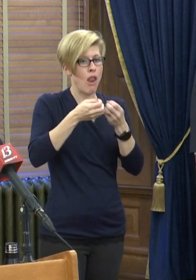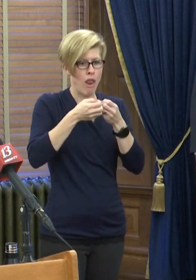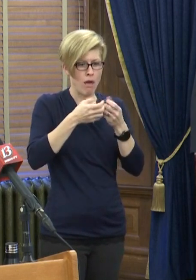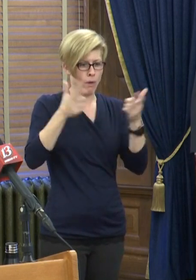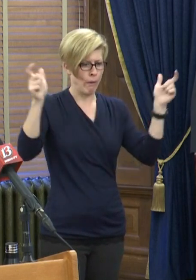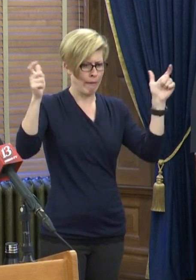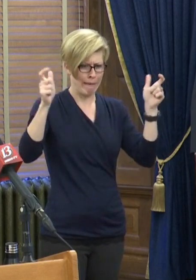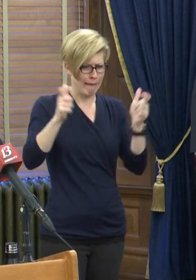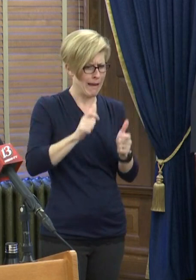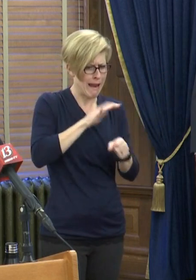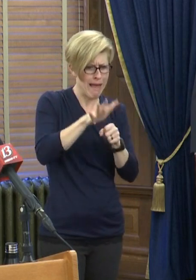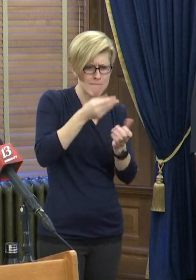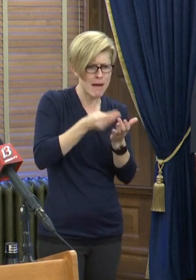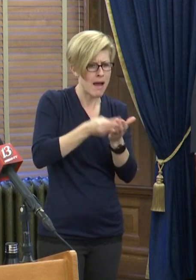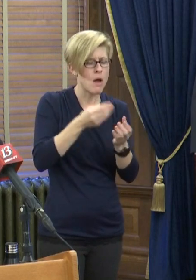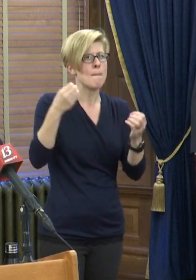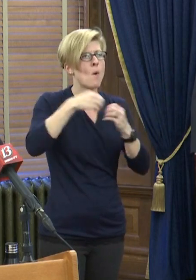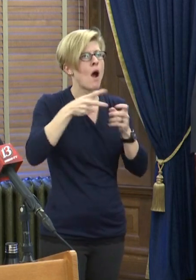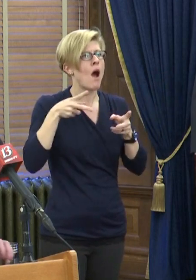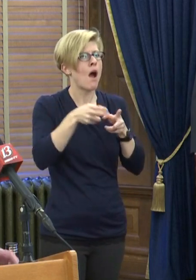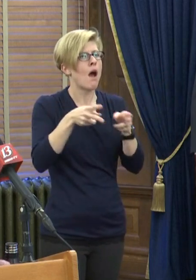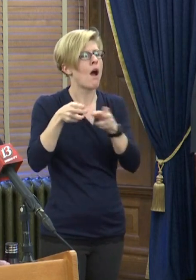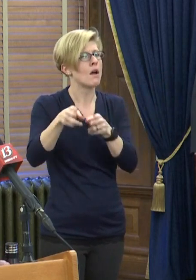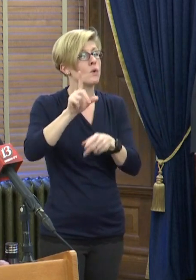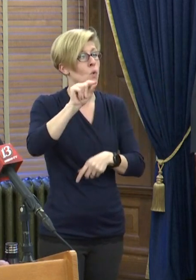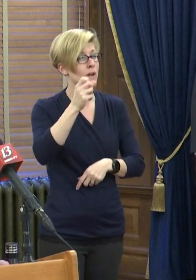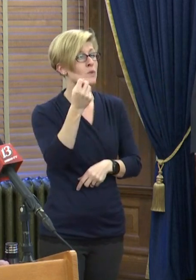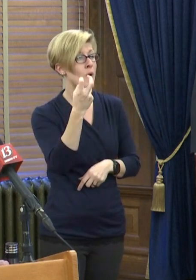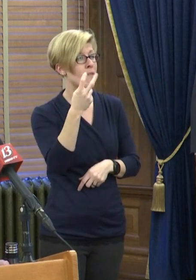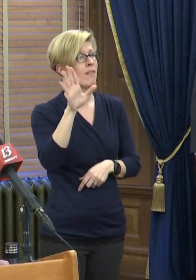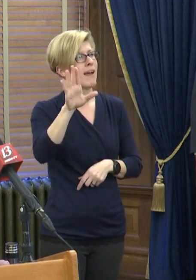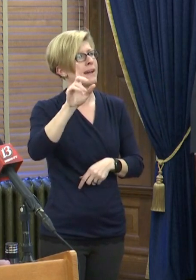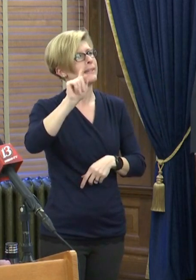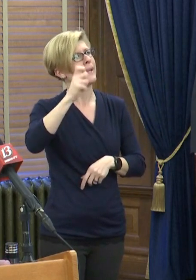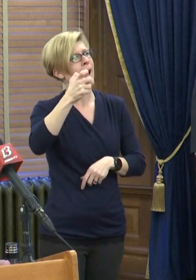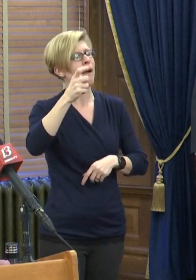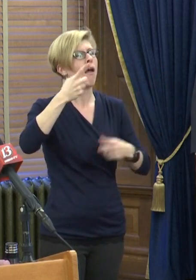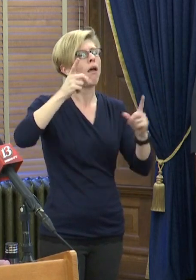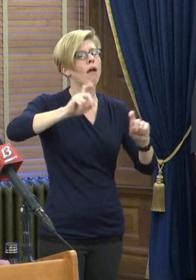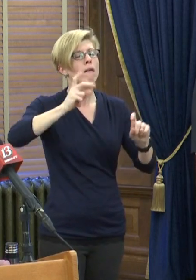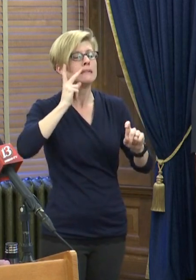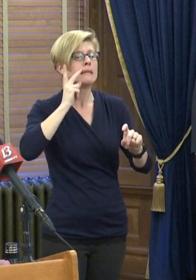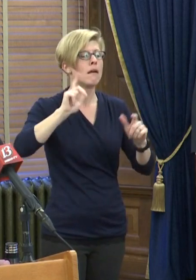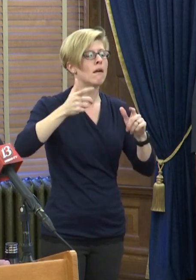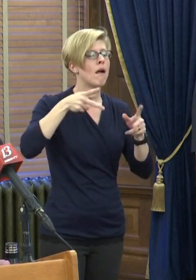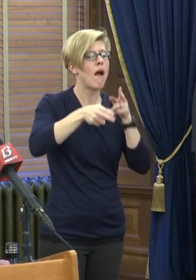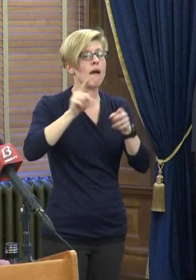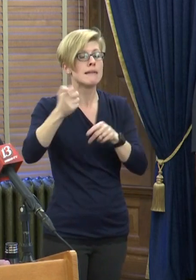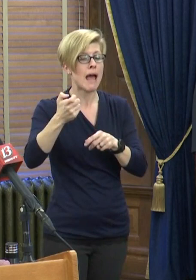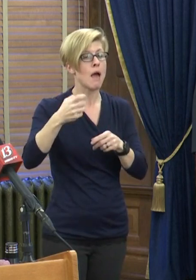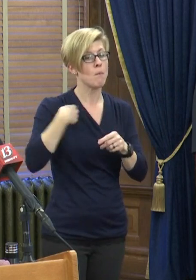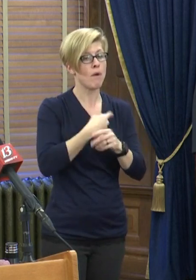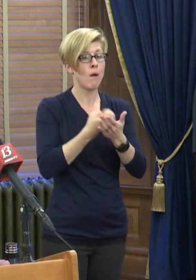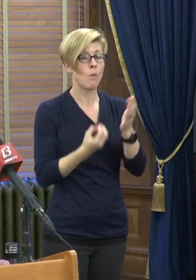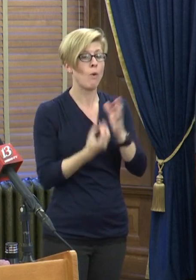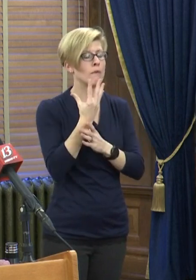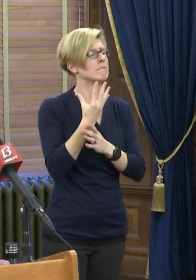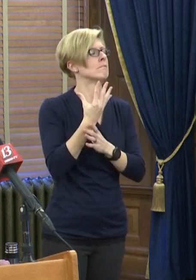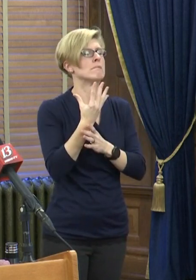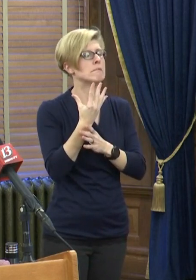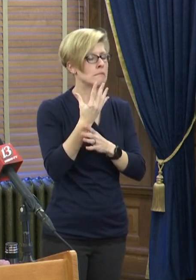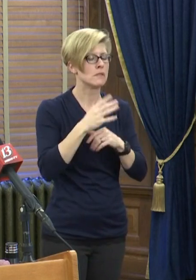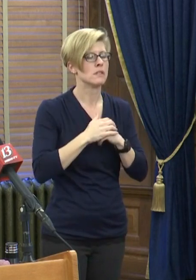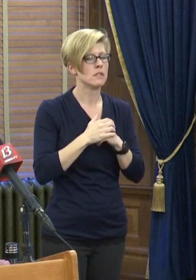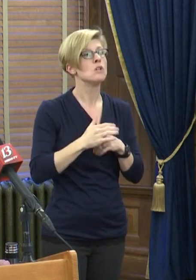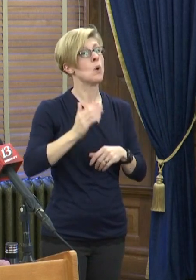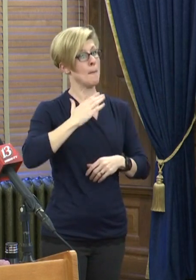that tax experiment of 2012. Then, last May, legislators stopped my administration's